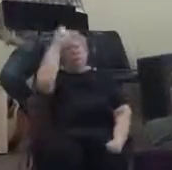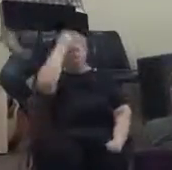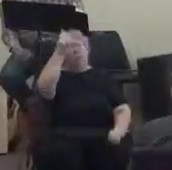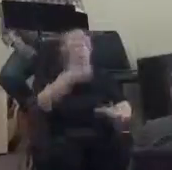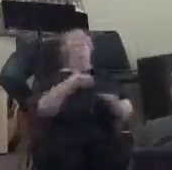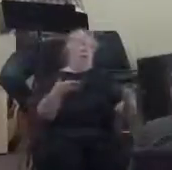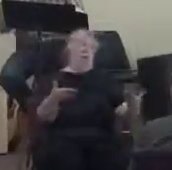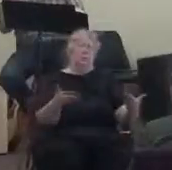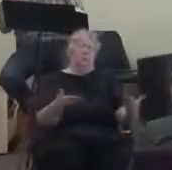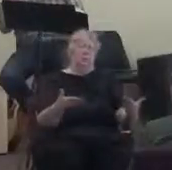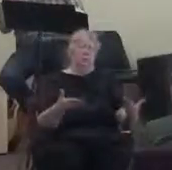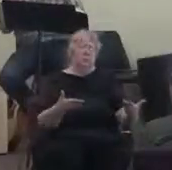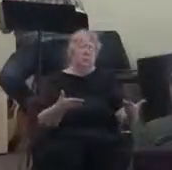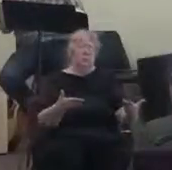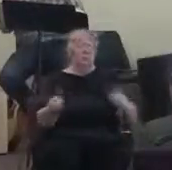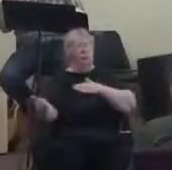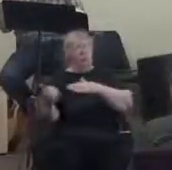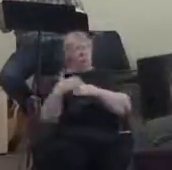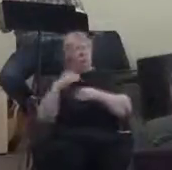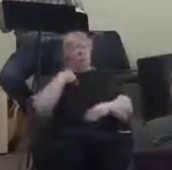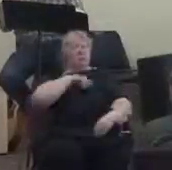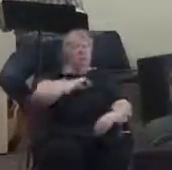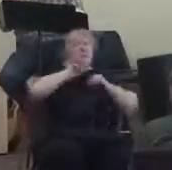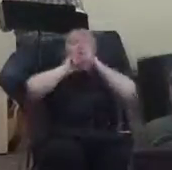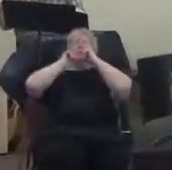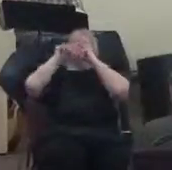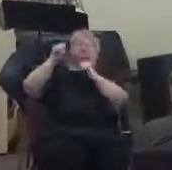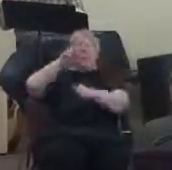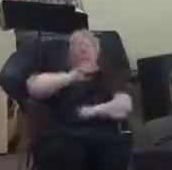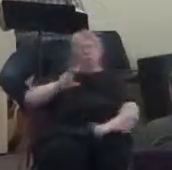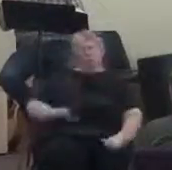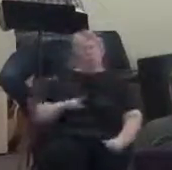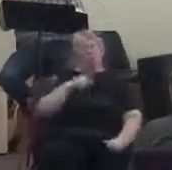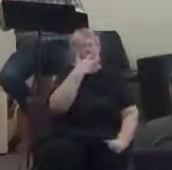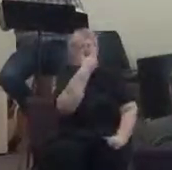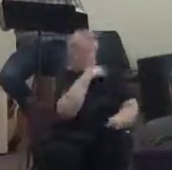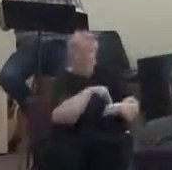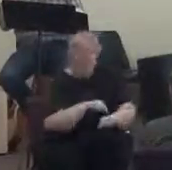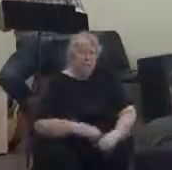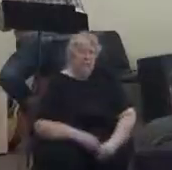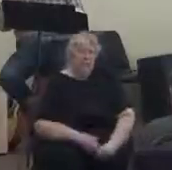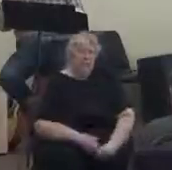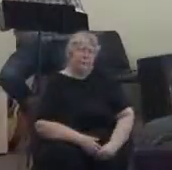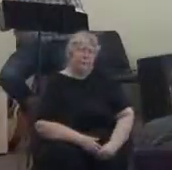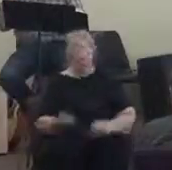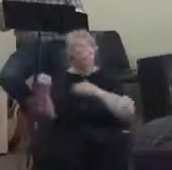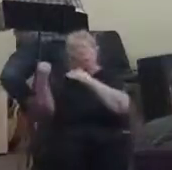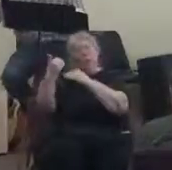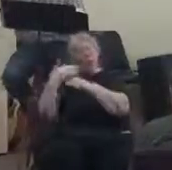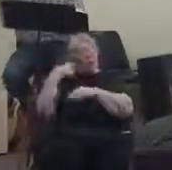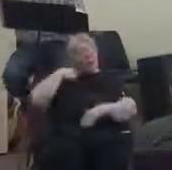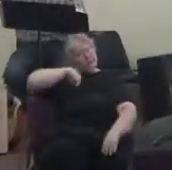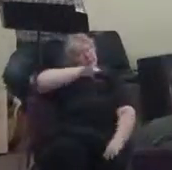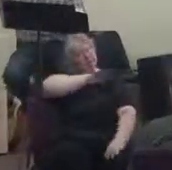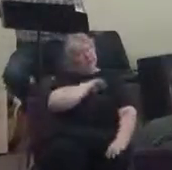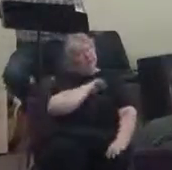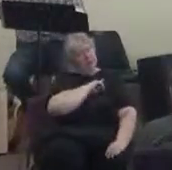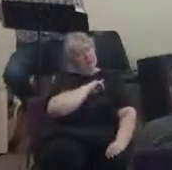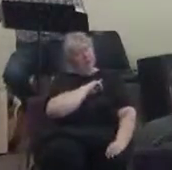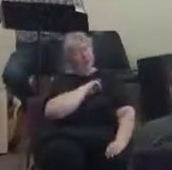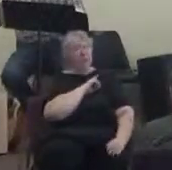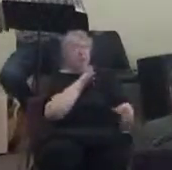things. It will cause us to deny the Lord three times. It will cause us to take a